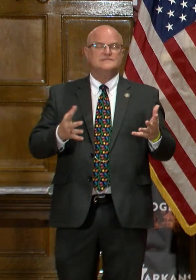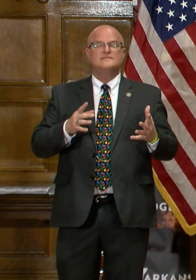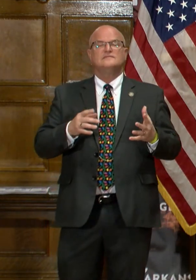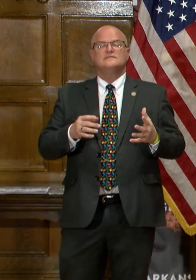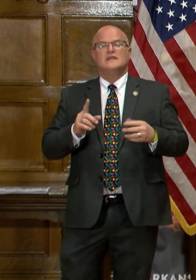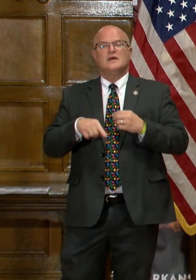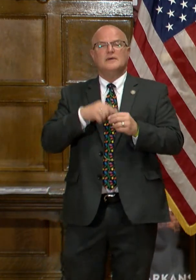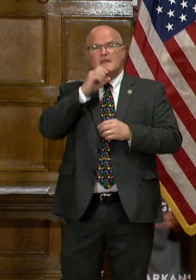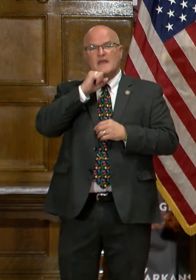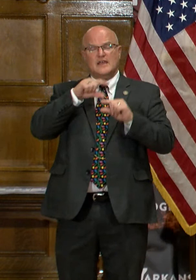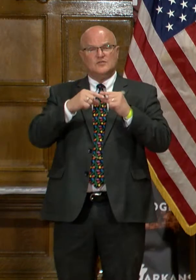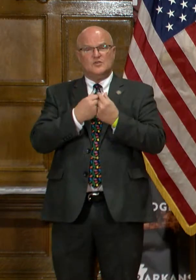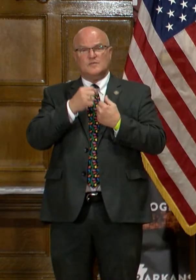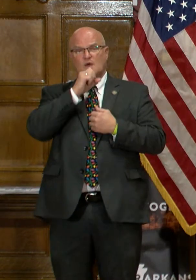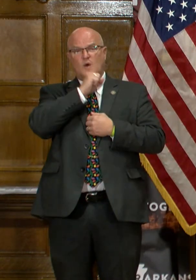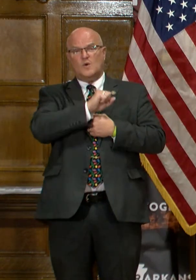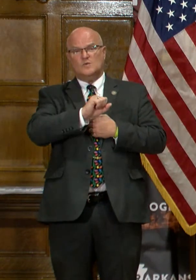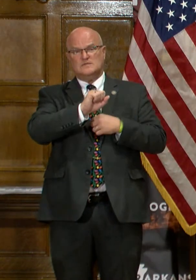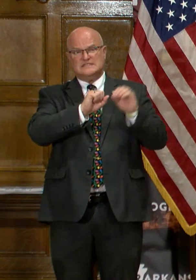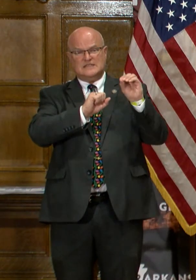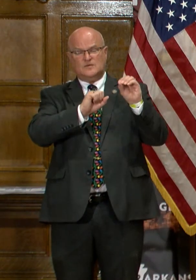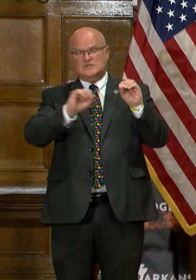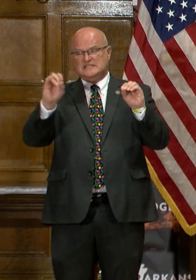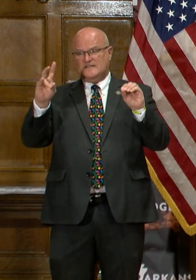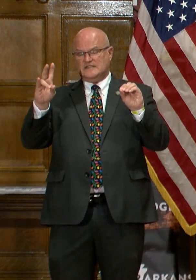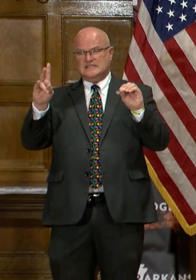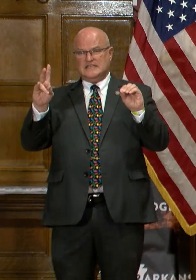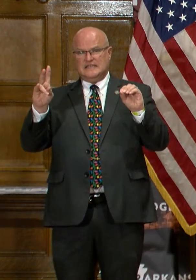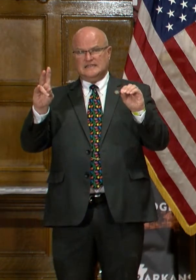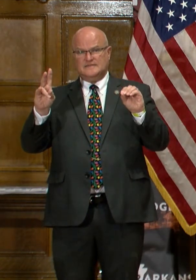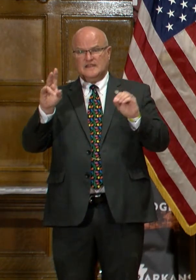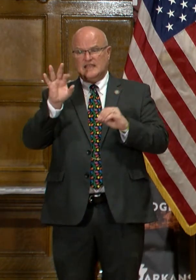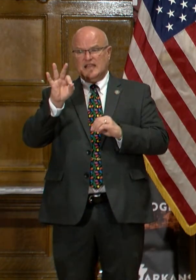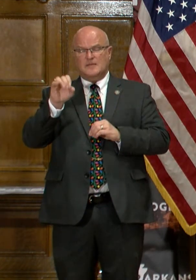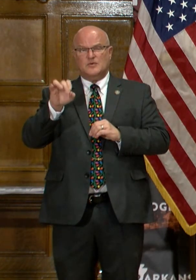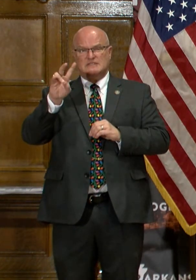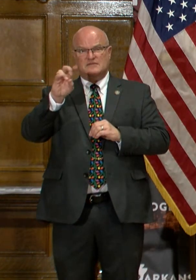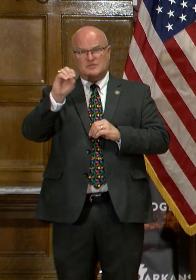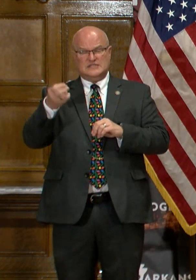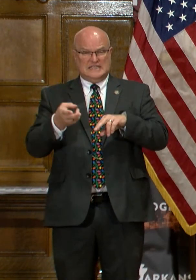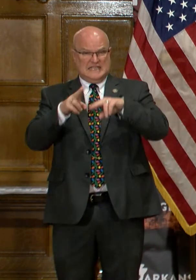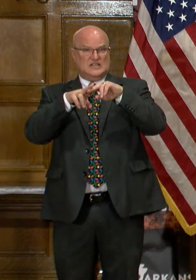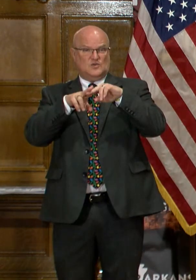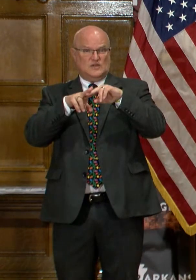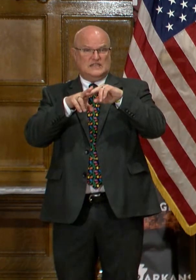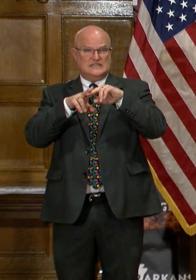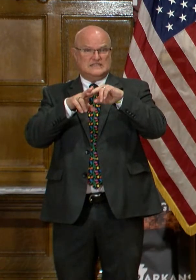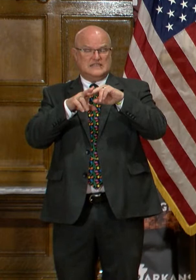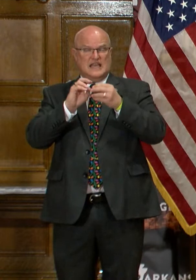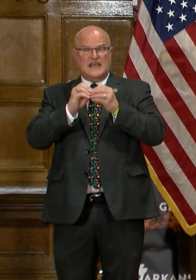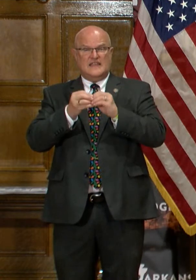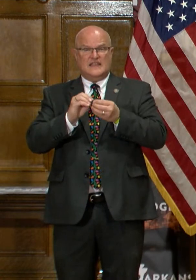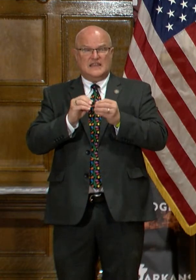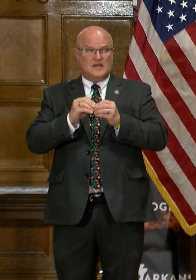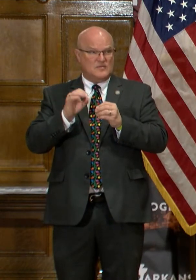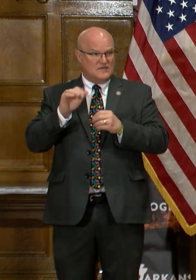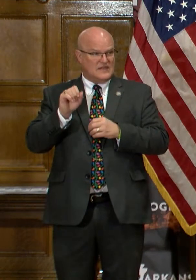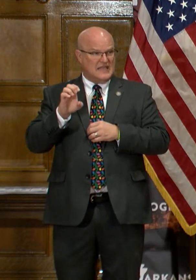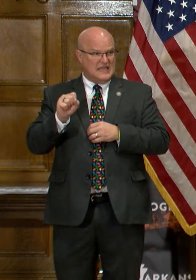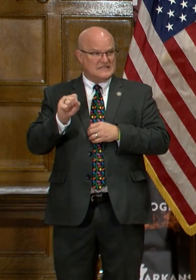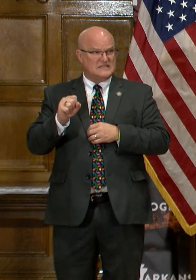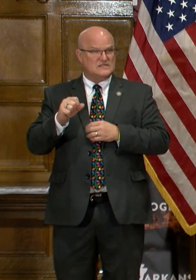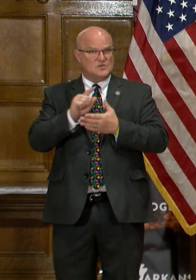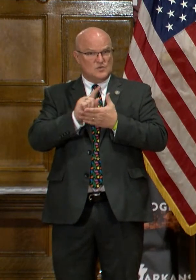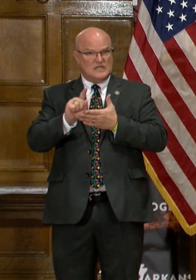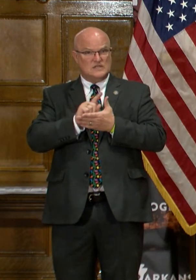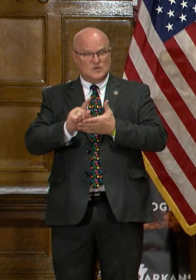the age group of 0 to 17, they had a 9.7% increase in the number of cases